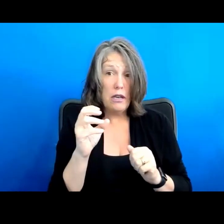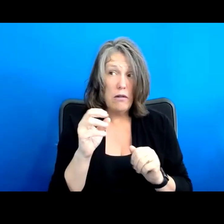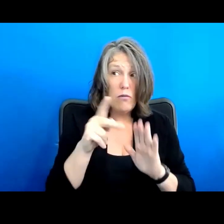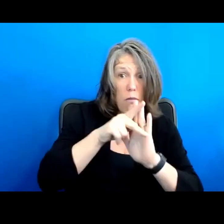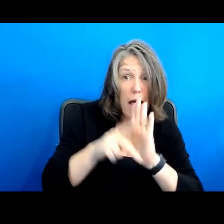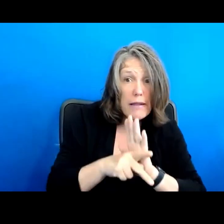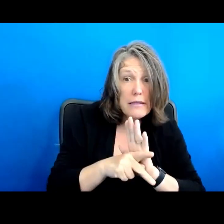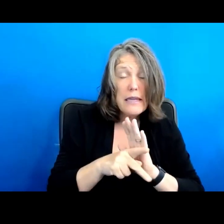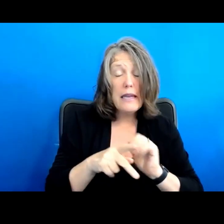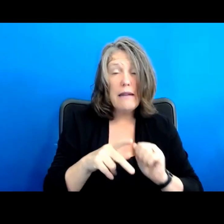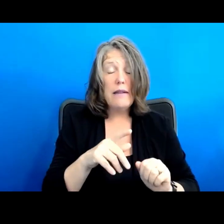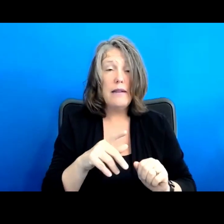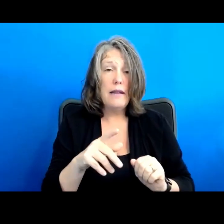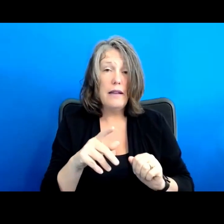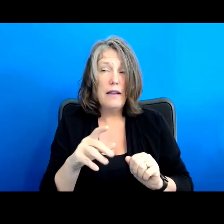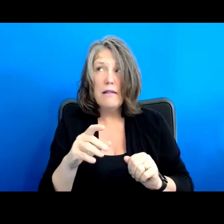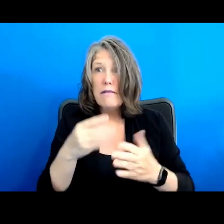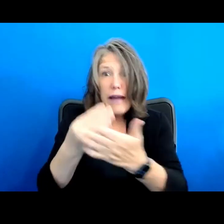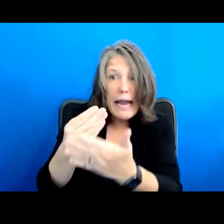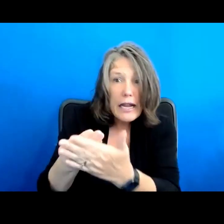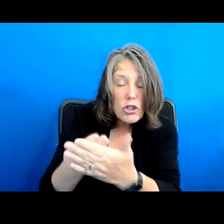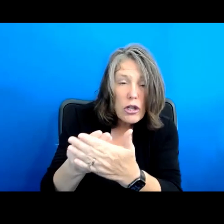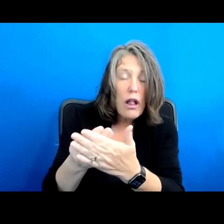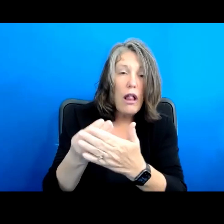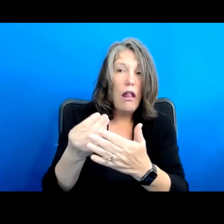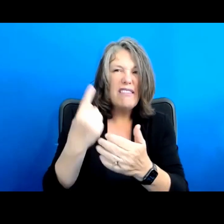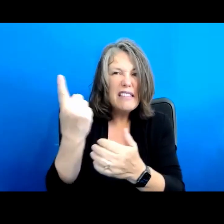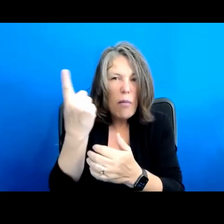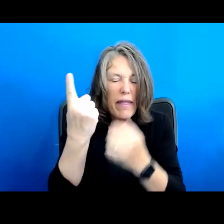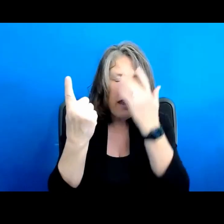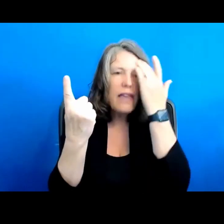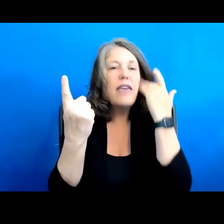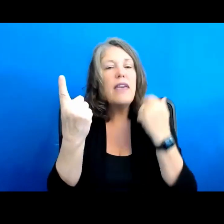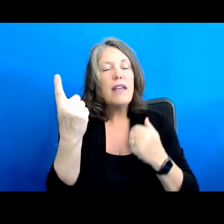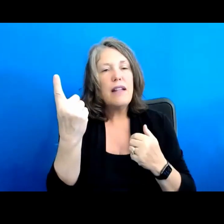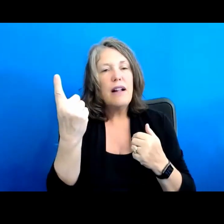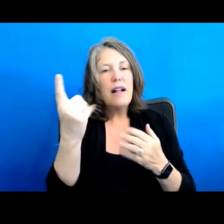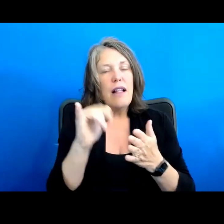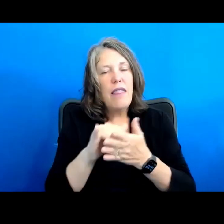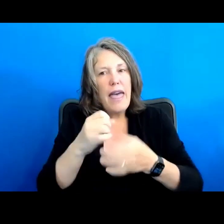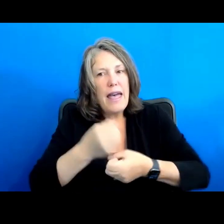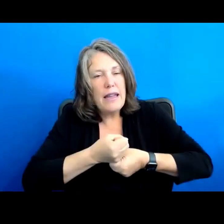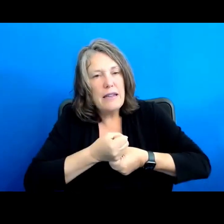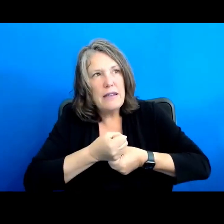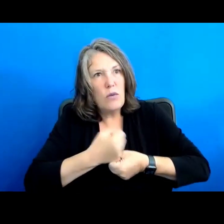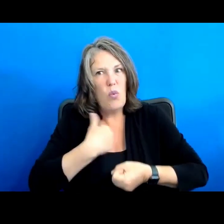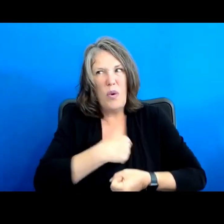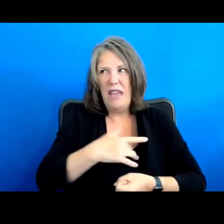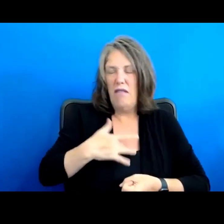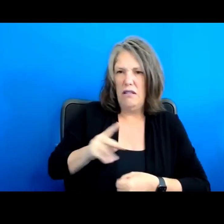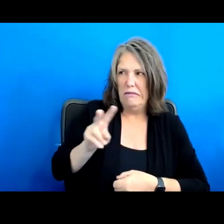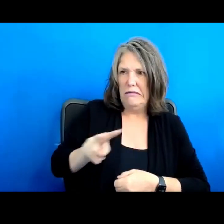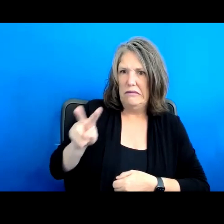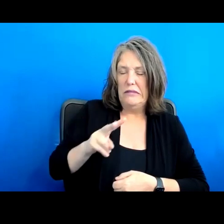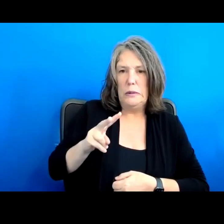policy or a financial instrument that causes us concern